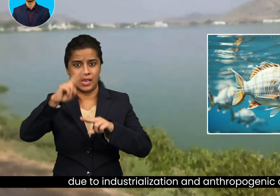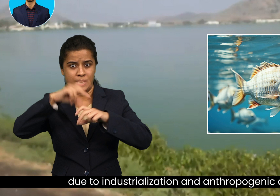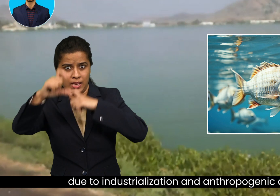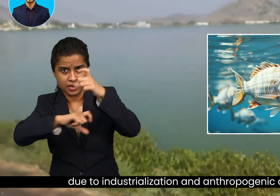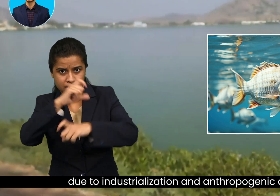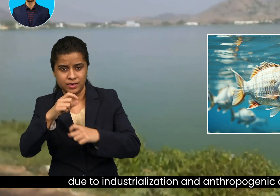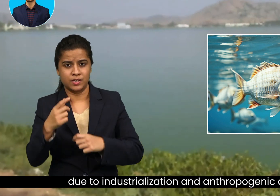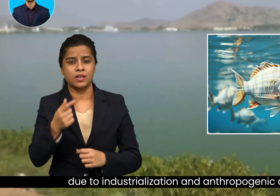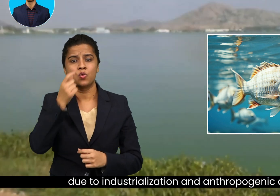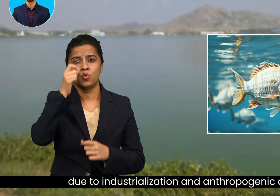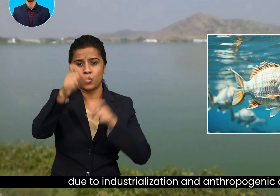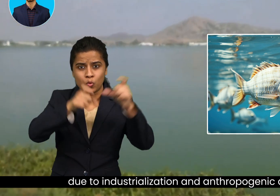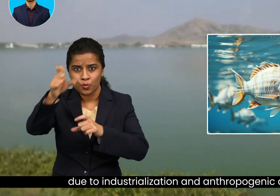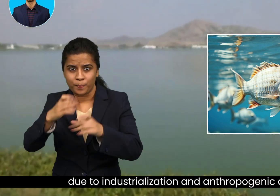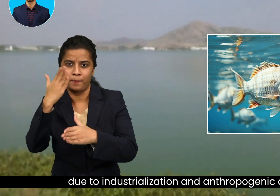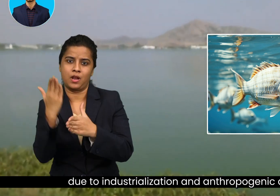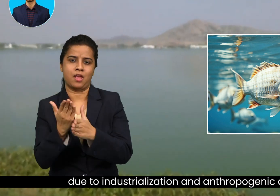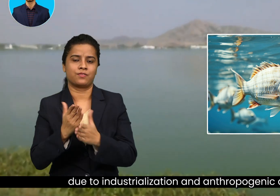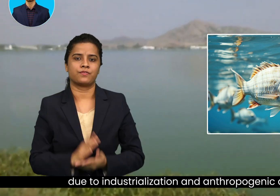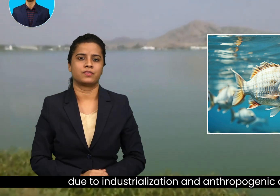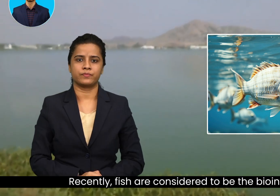anthropogenic activities.